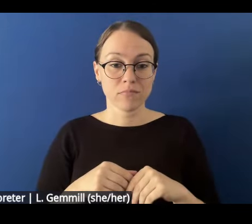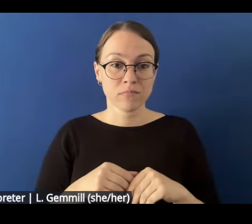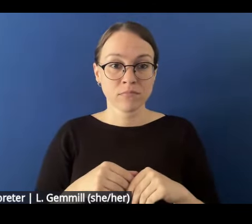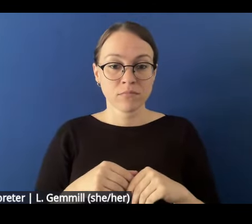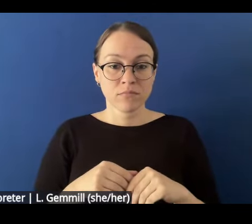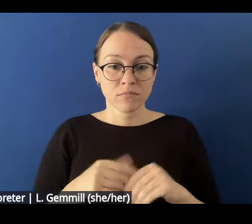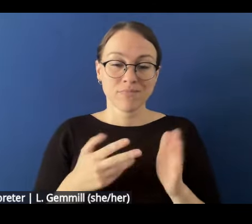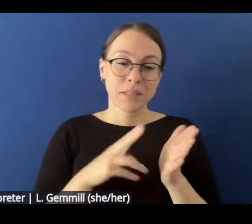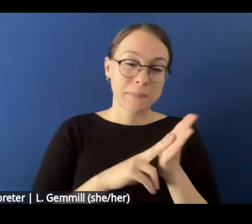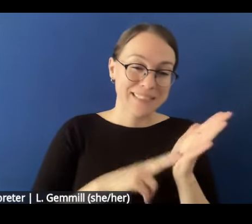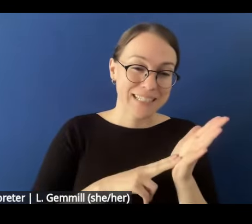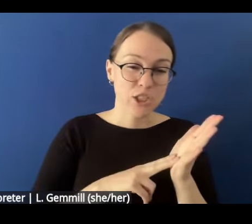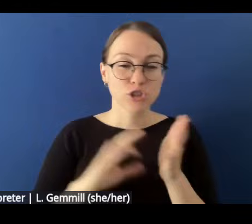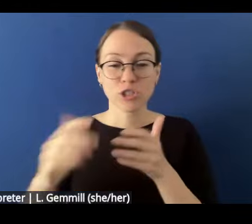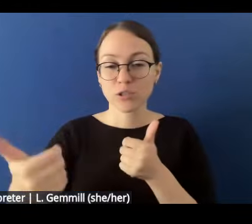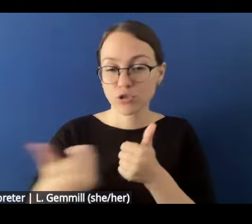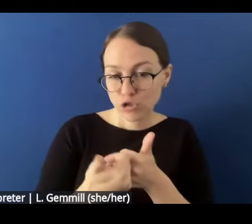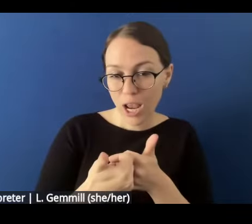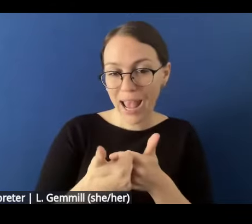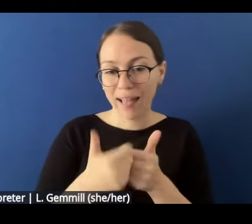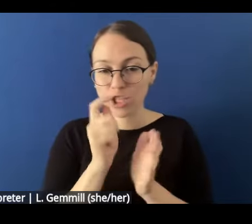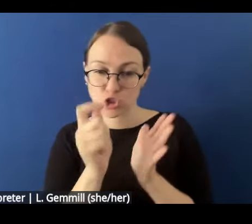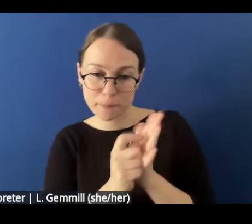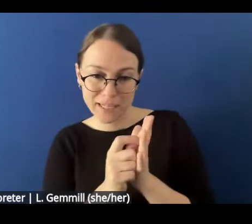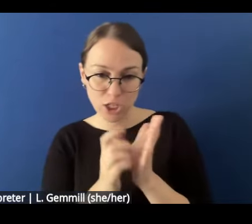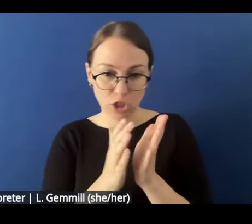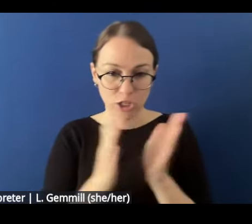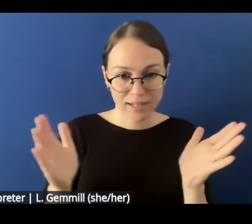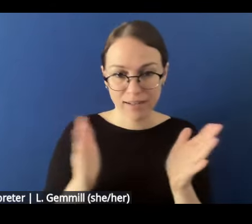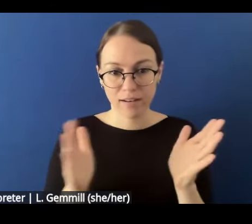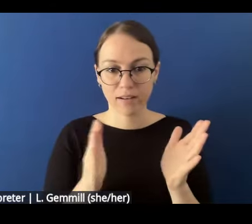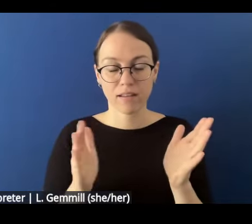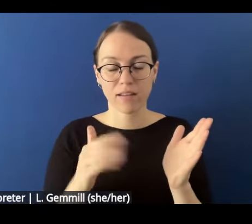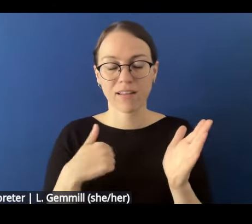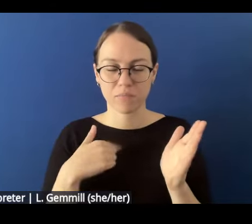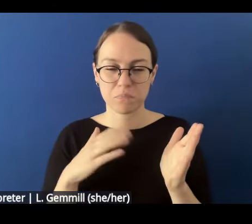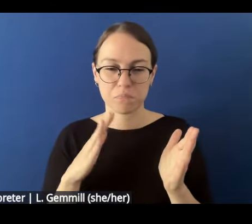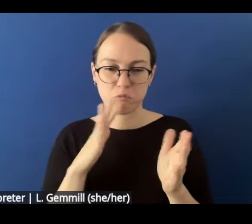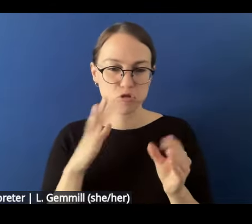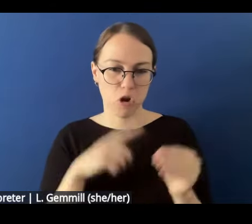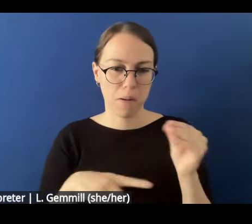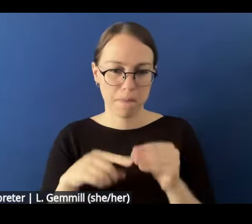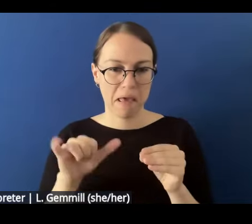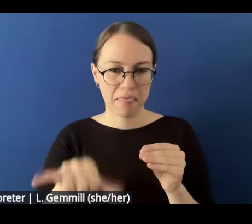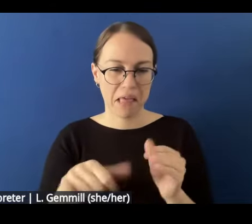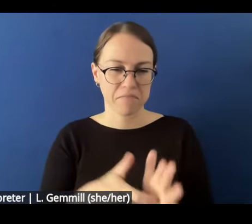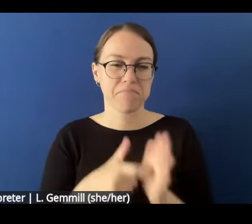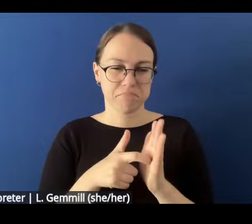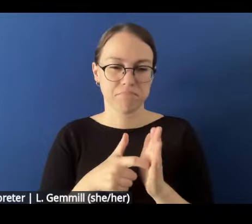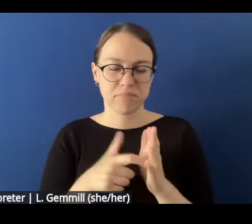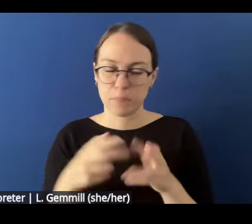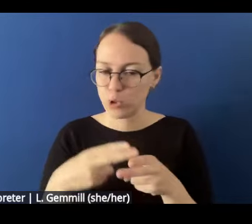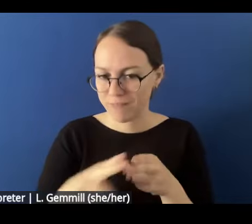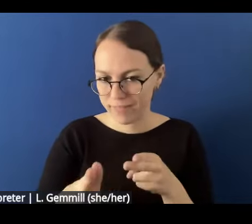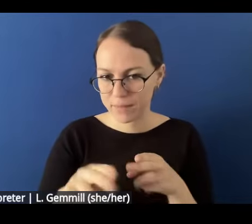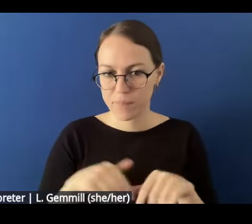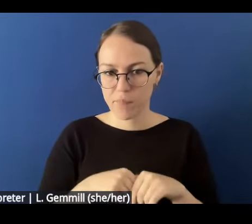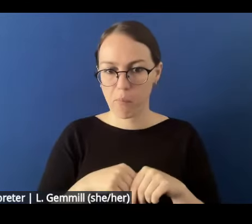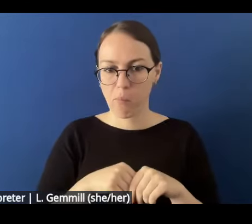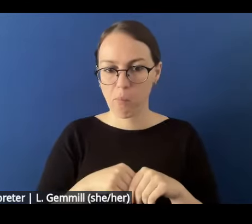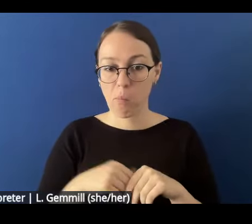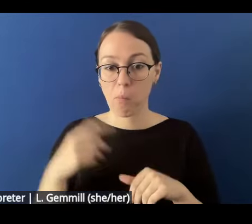challenge period, how it all plays together. So I'll kind of talk about that briefly because I think that's necessary for this. For candidates,